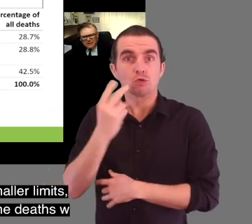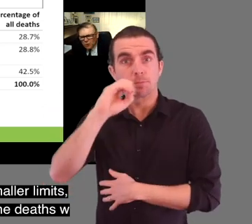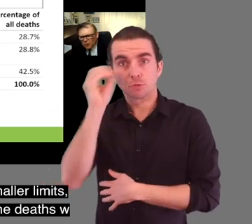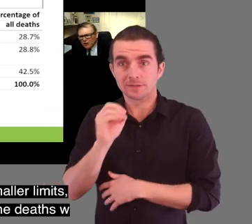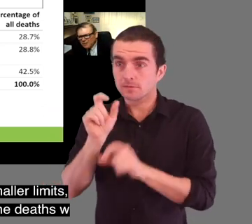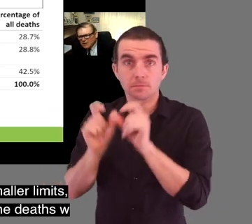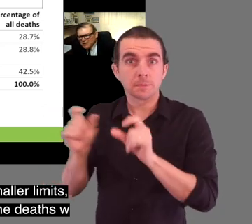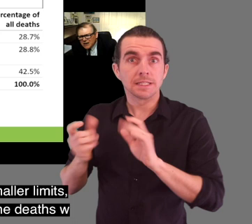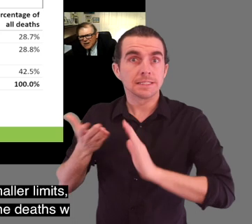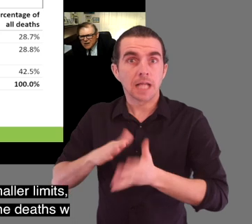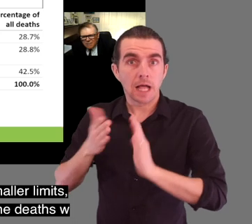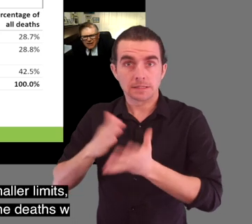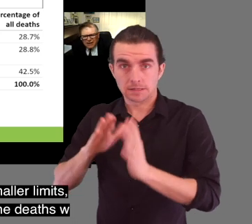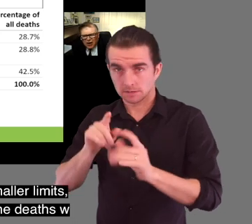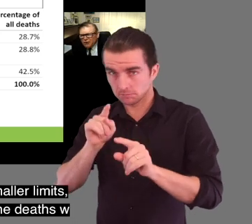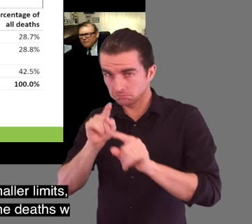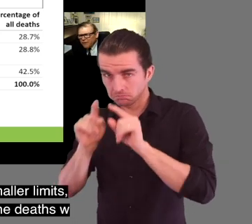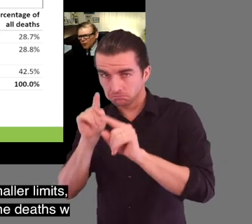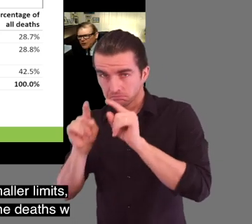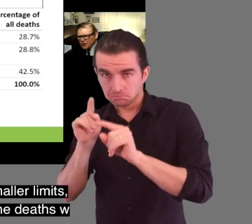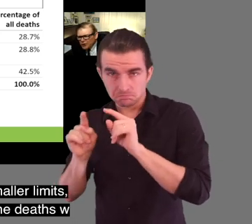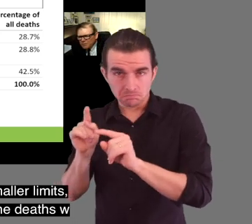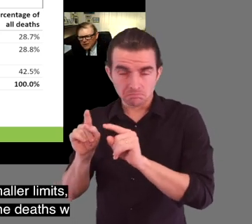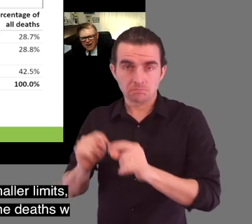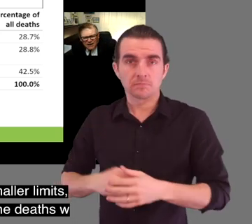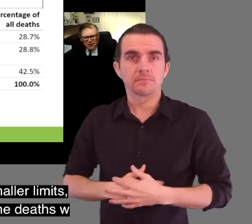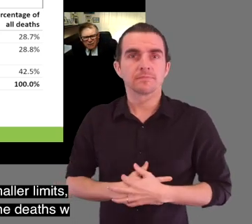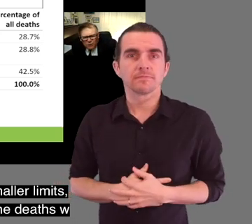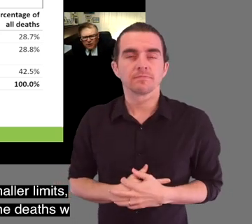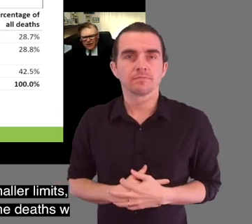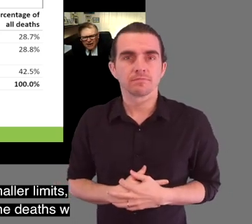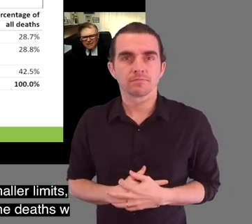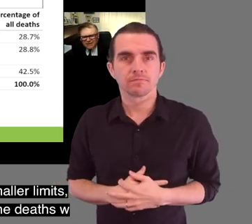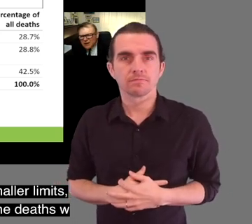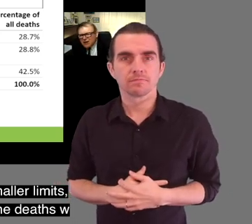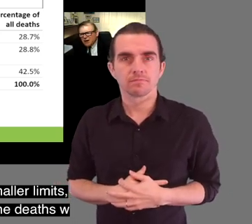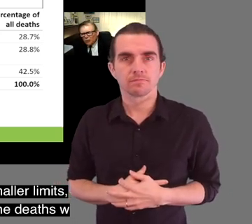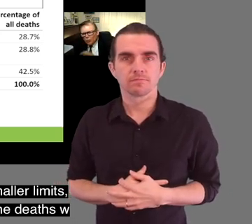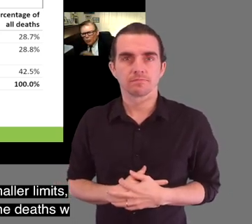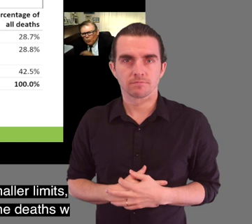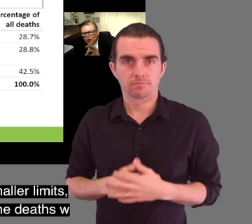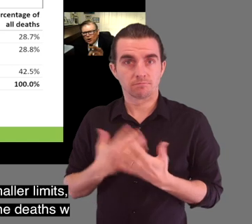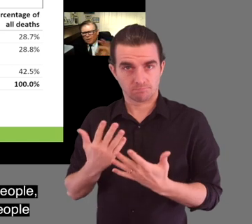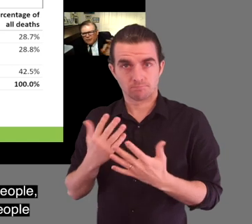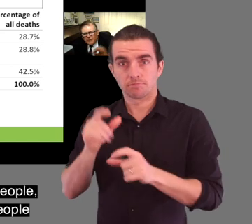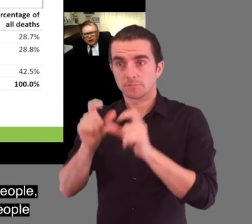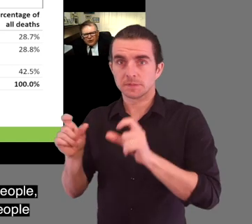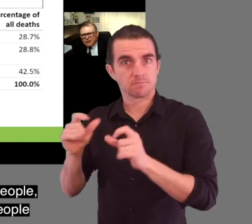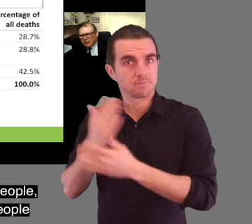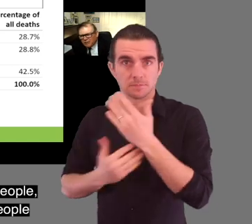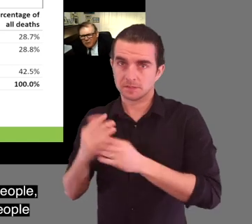28.8% smaller limits, meaning that only 42% of all the deaths were